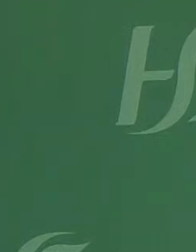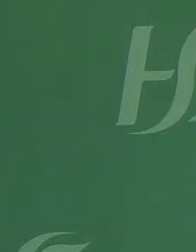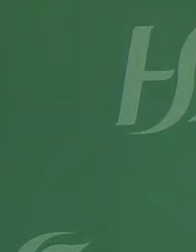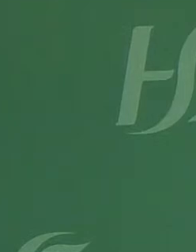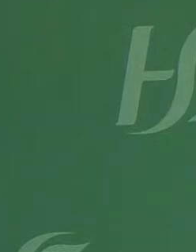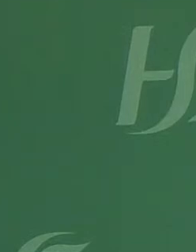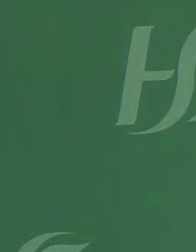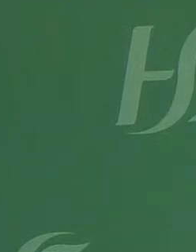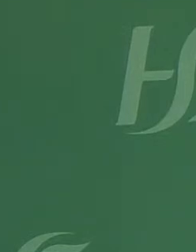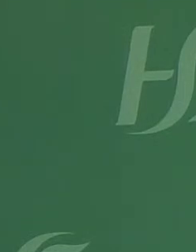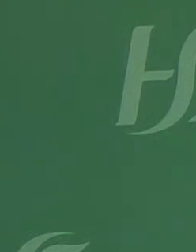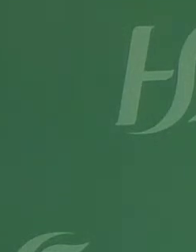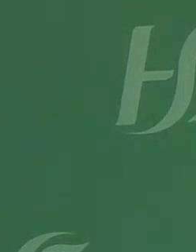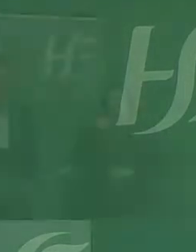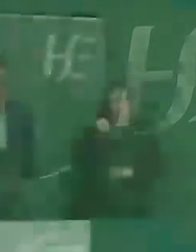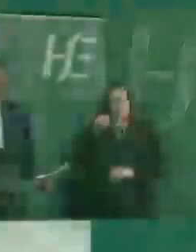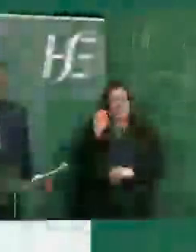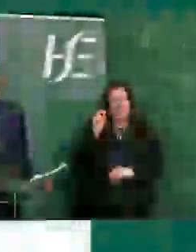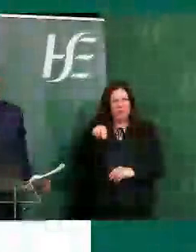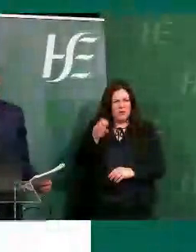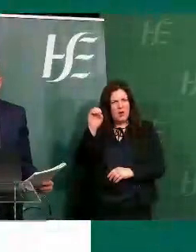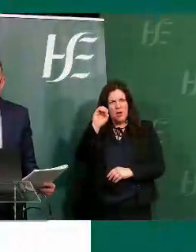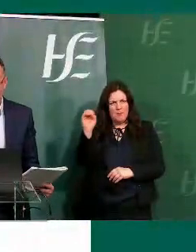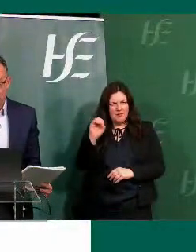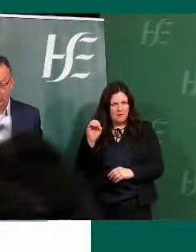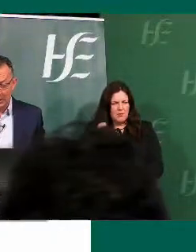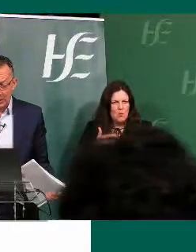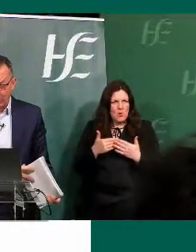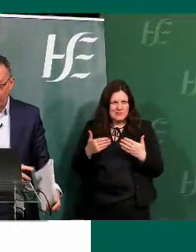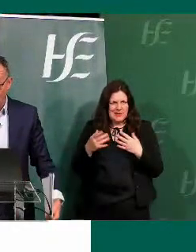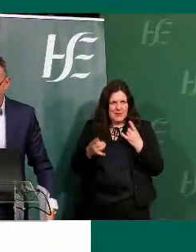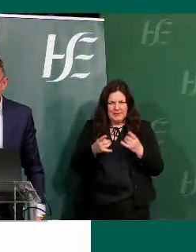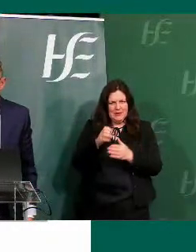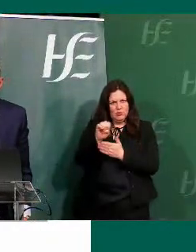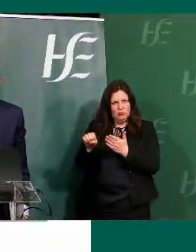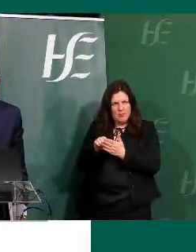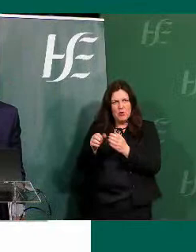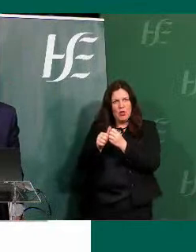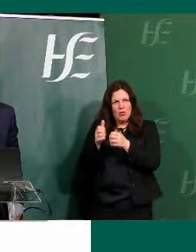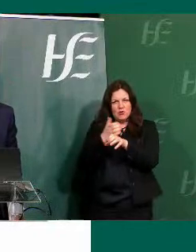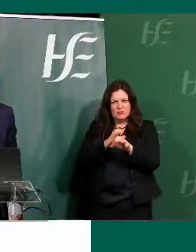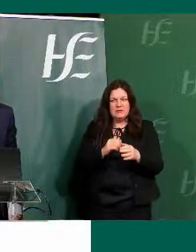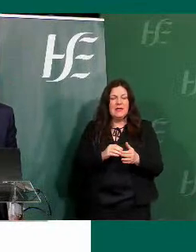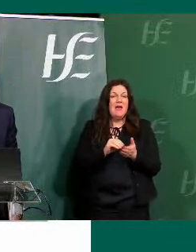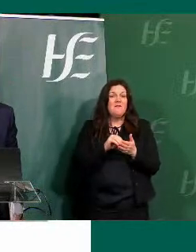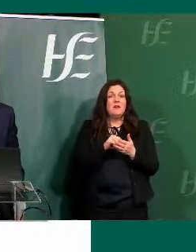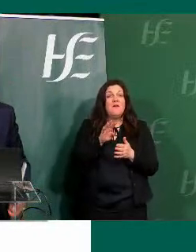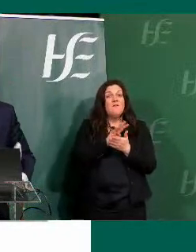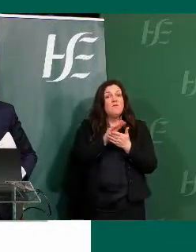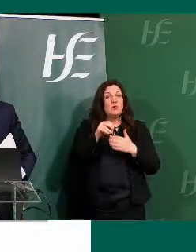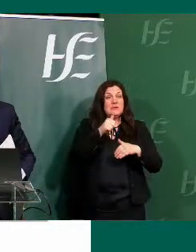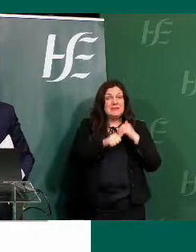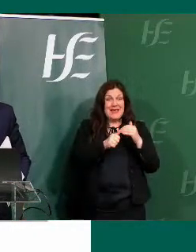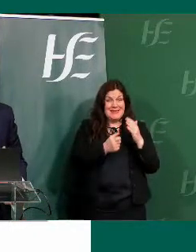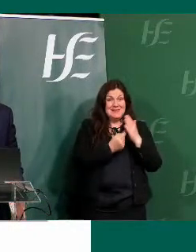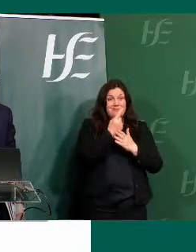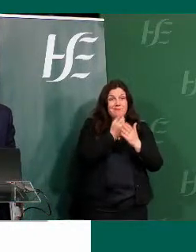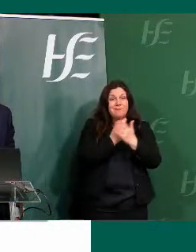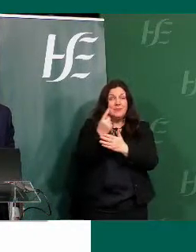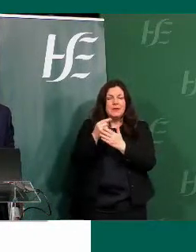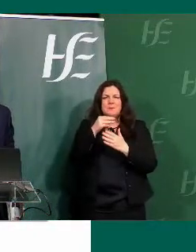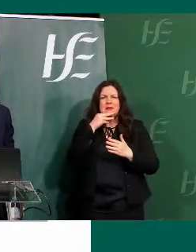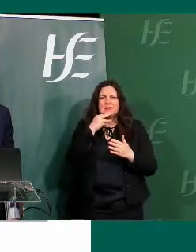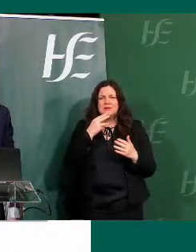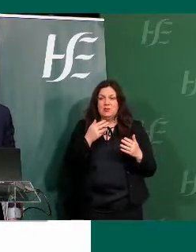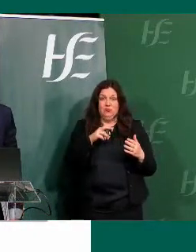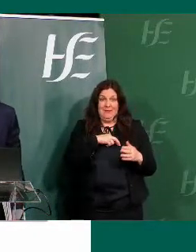it's impacting in Europe and perhaps your own country. So there are 14 instances, and these figures are from our as-is, is predominantly related